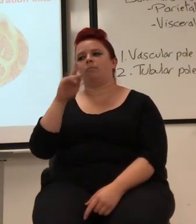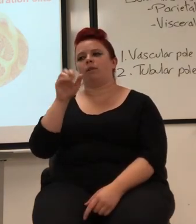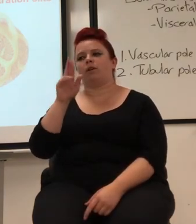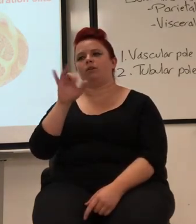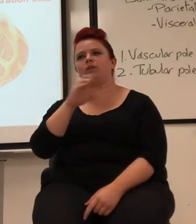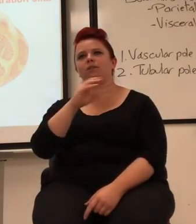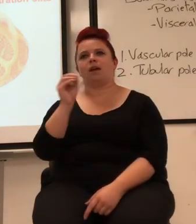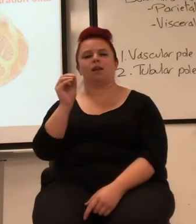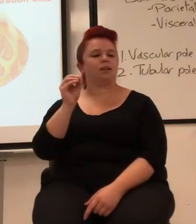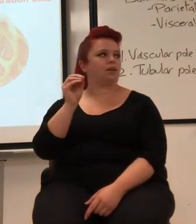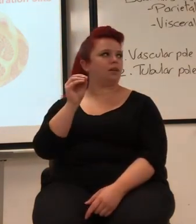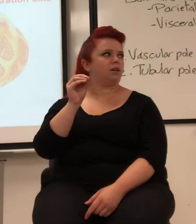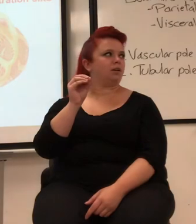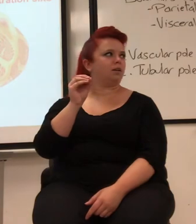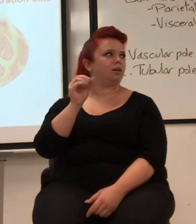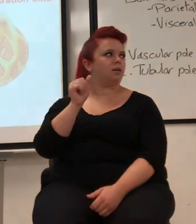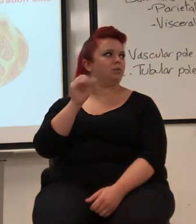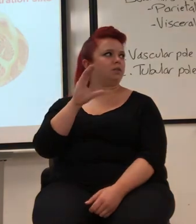this picture.